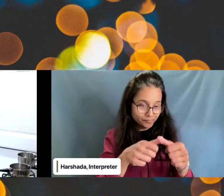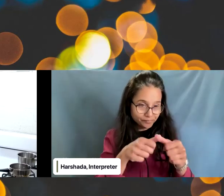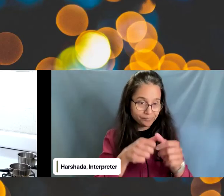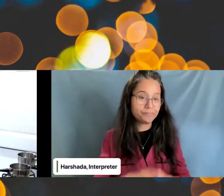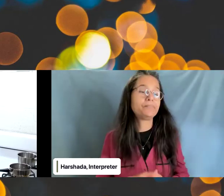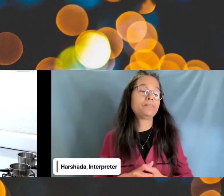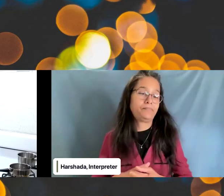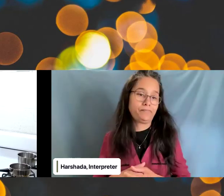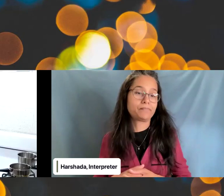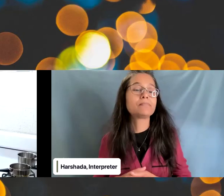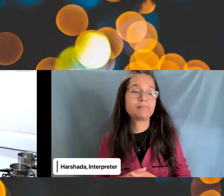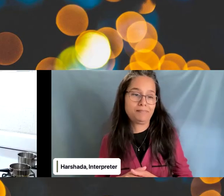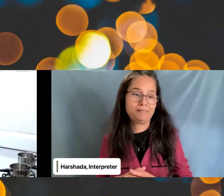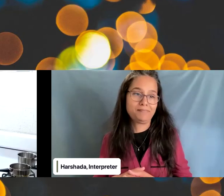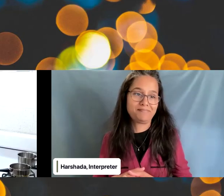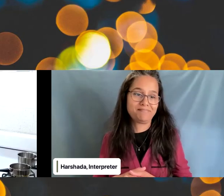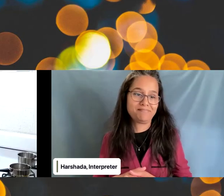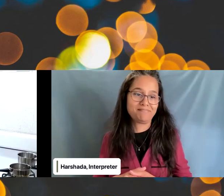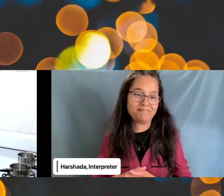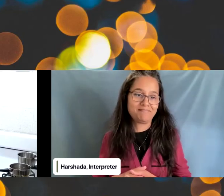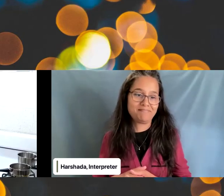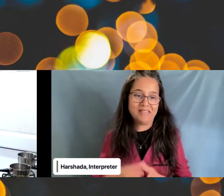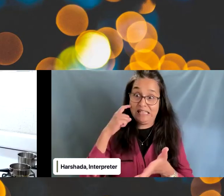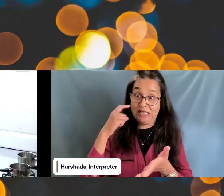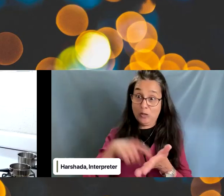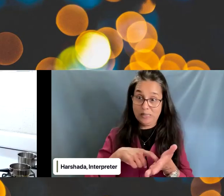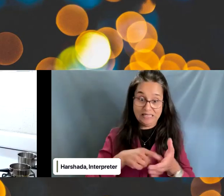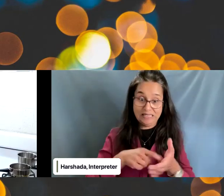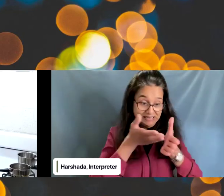then you're going to notice that it's going to clump together.